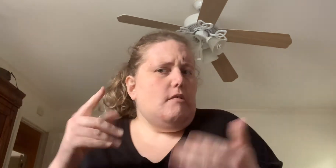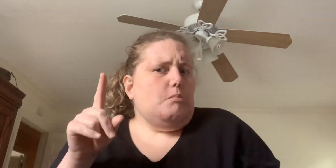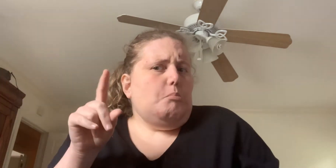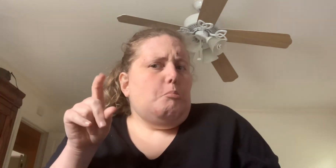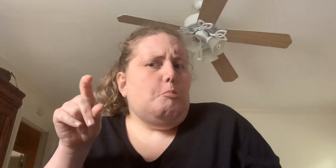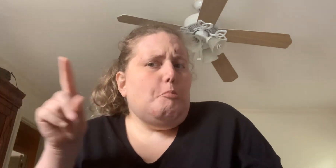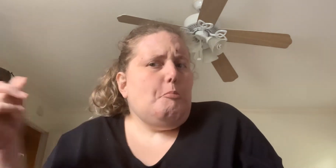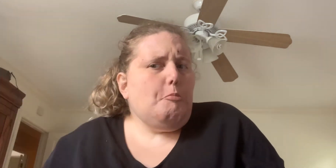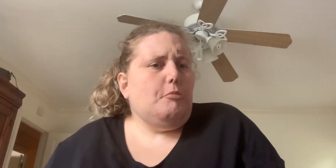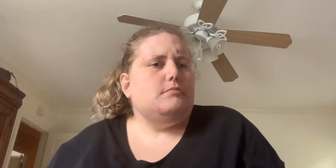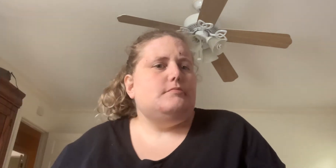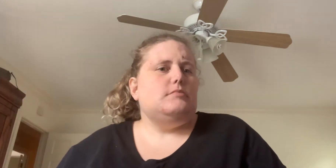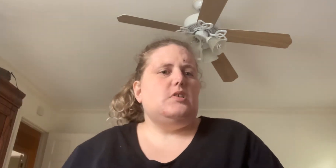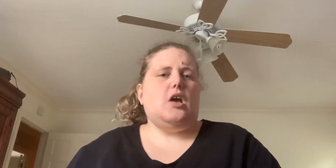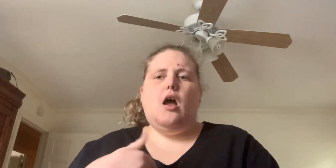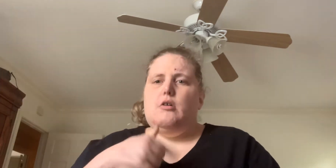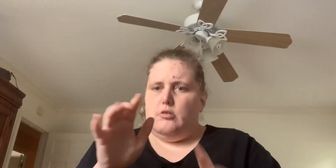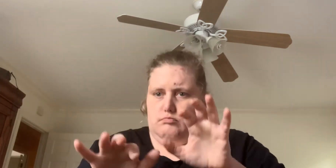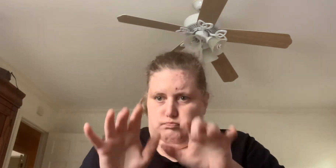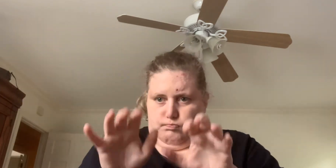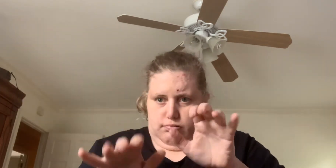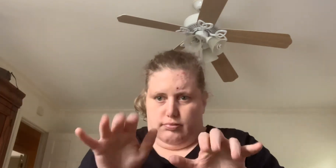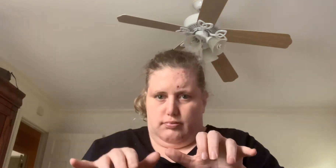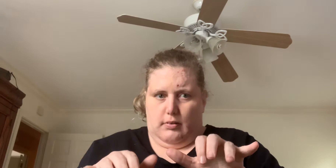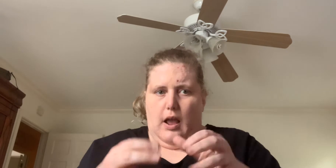it out, how many moles